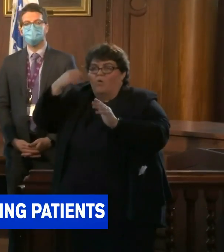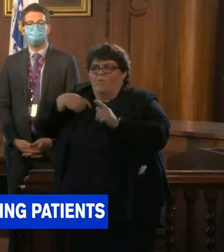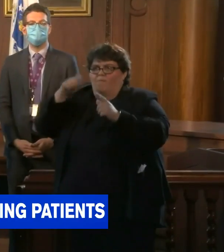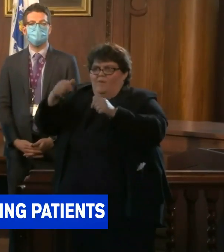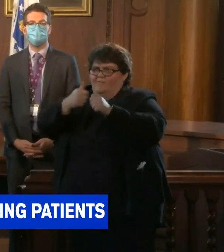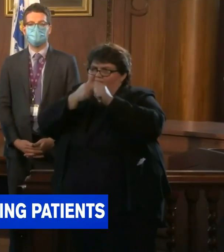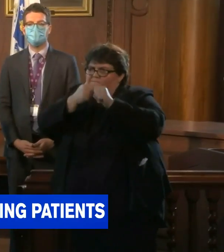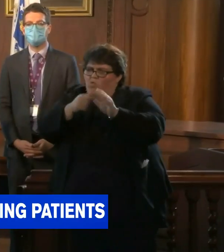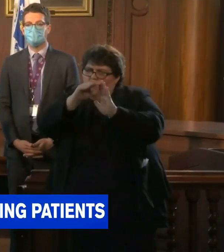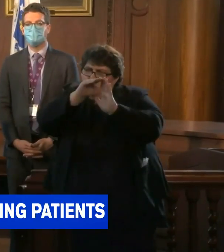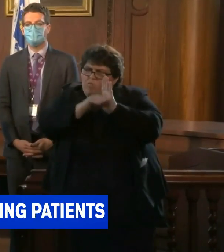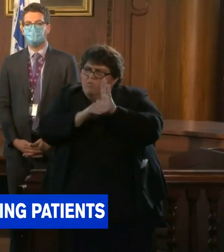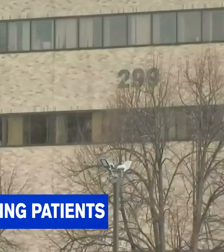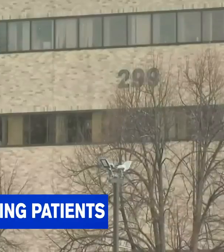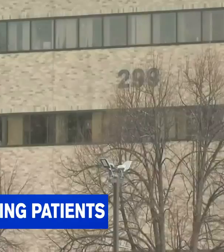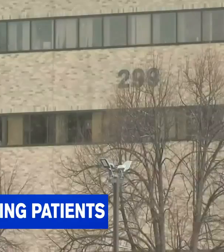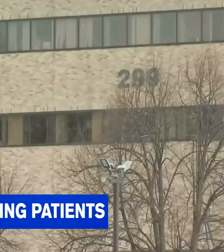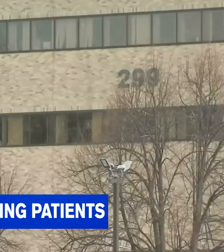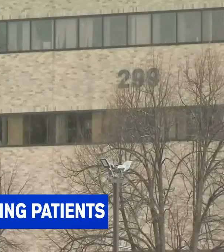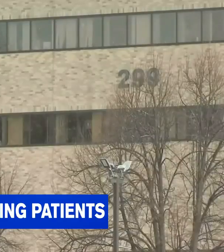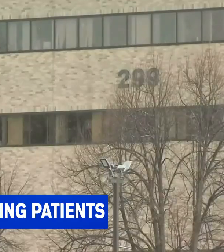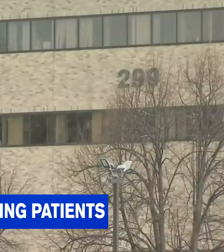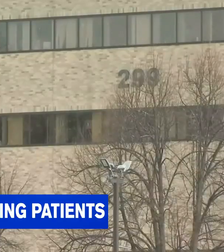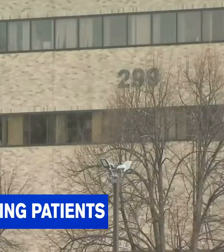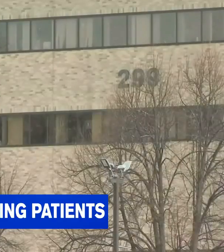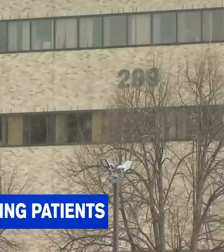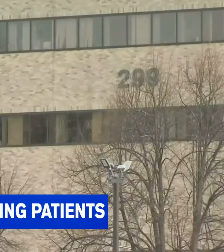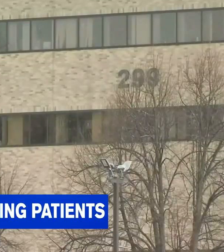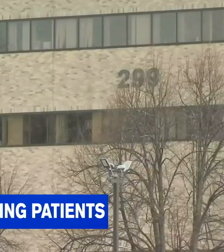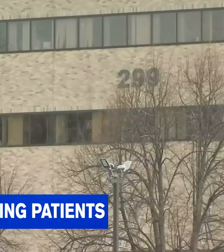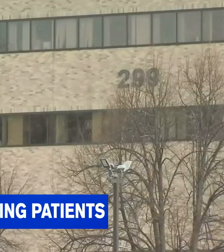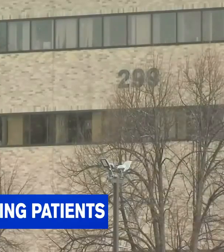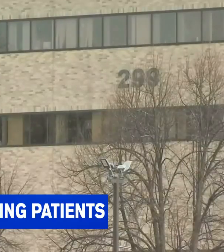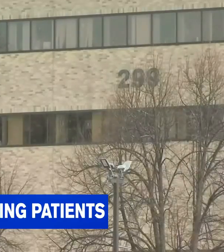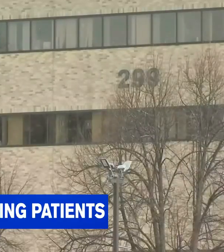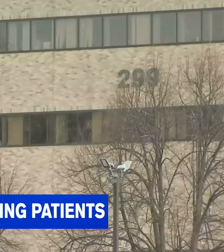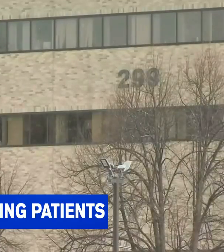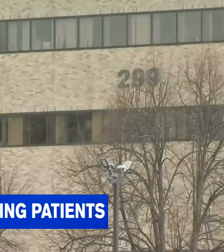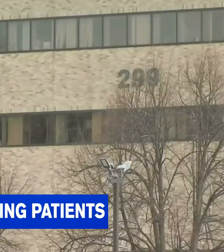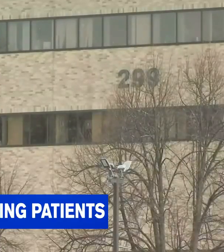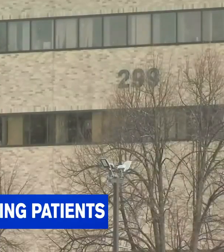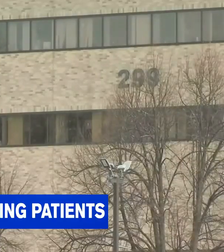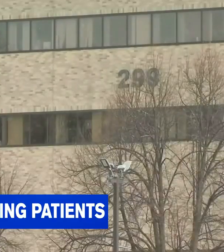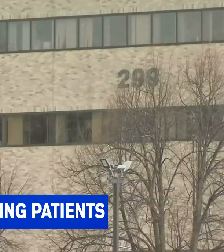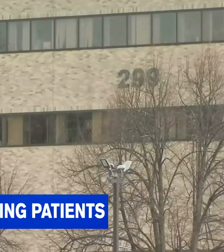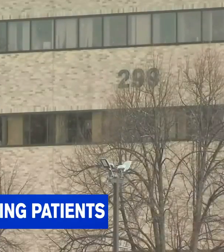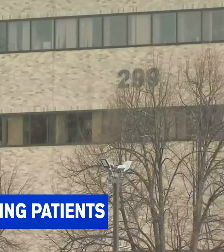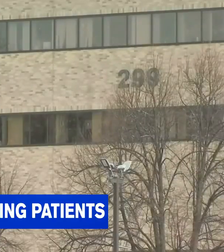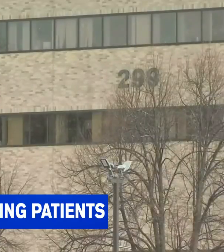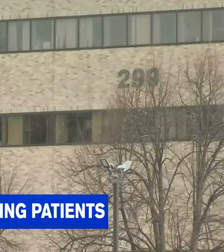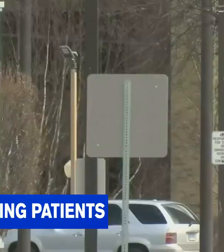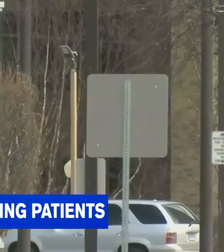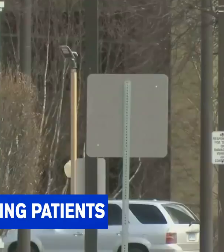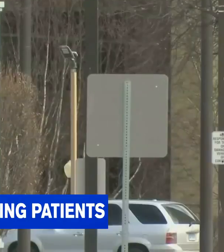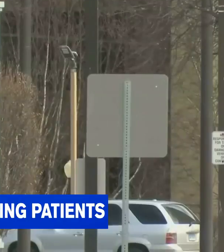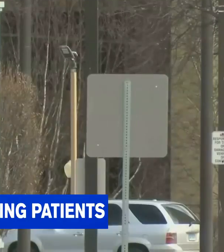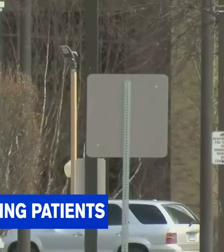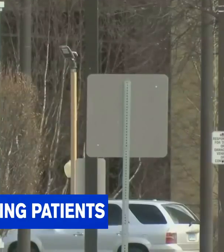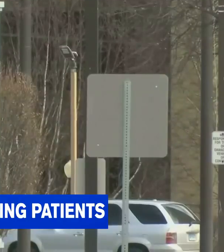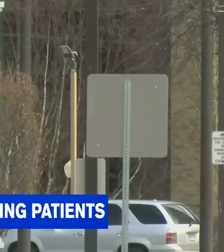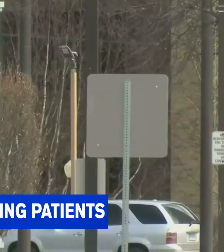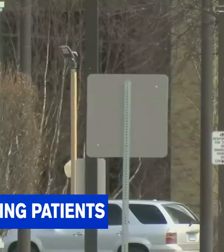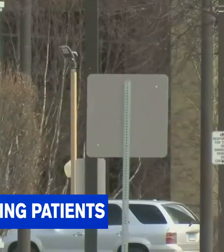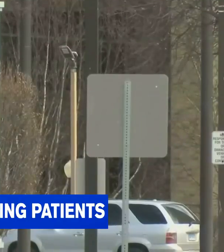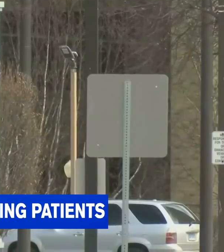to use it in an individual case. Meanwhile, Roos says 19 patients in both Connecticut and Massachusetts hospitals in the Trinity